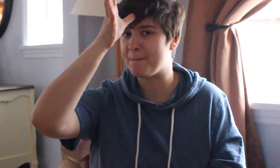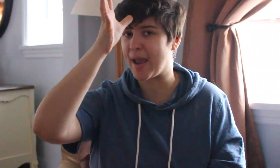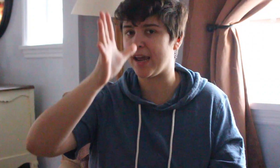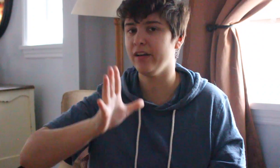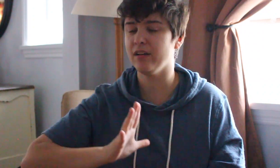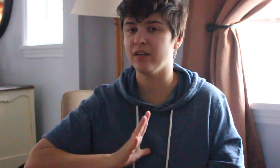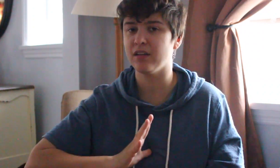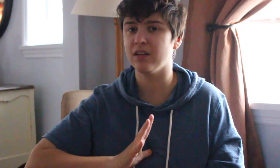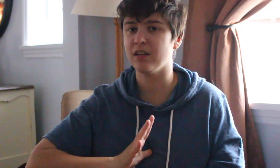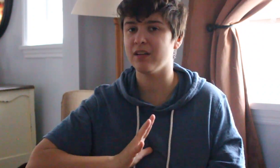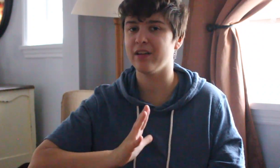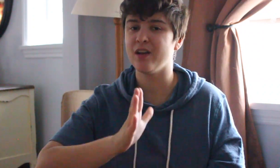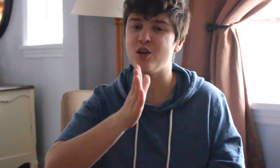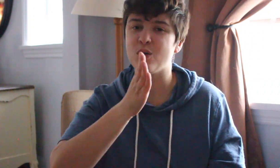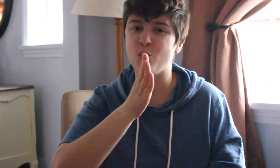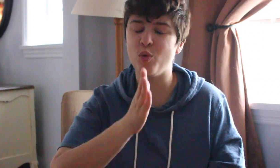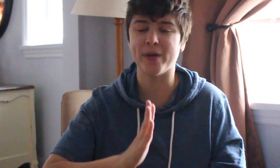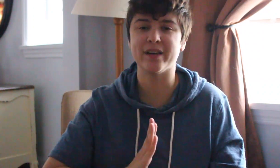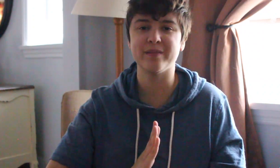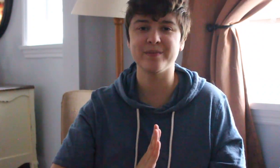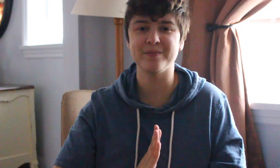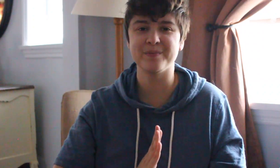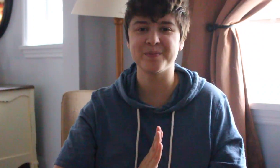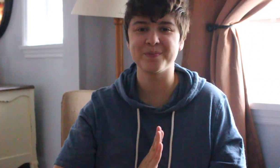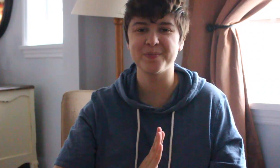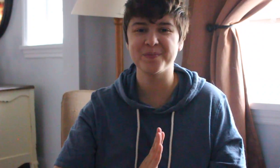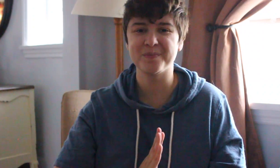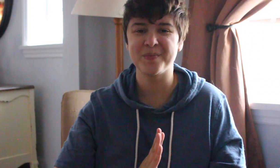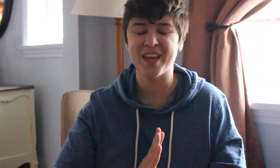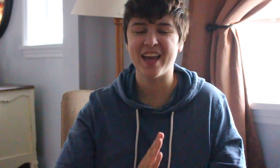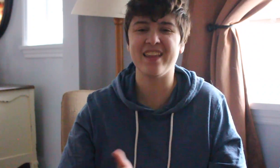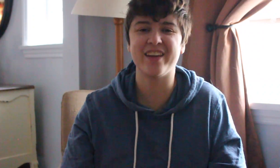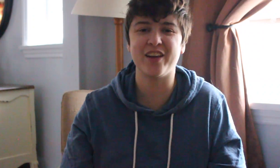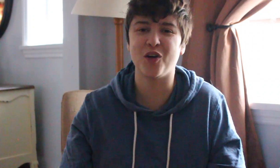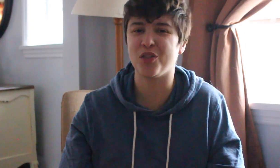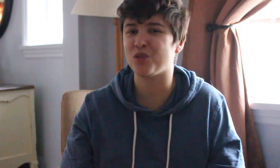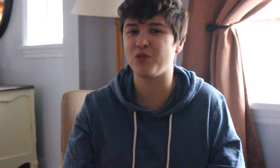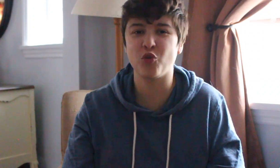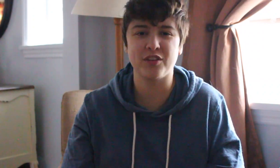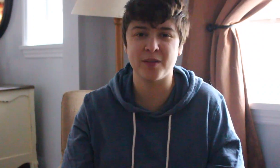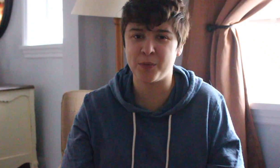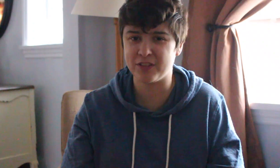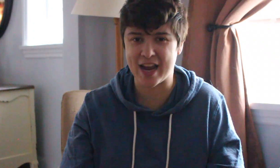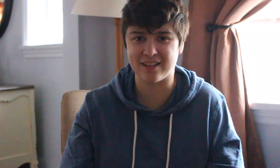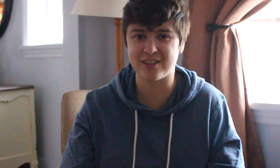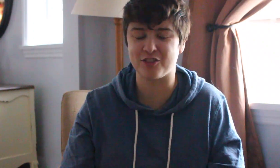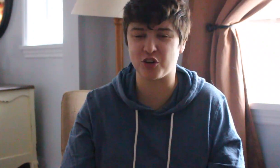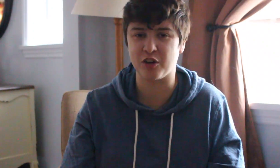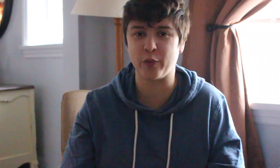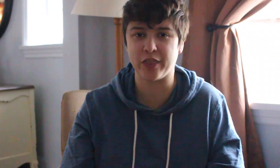Man. Woman. And there you go those are four simple signs to start off with.